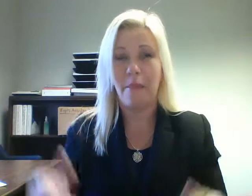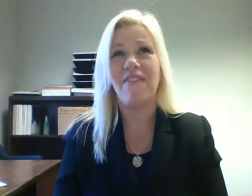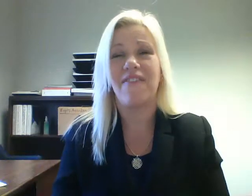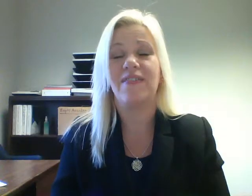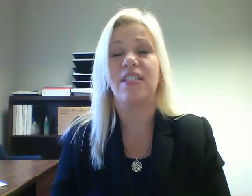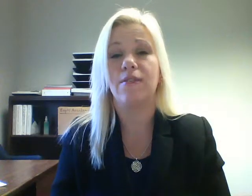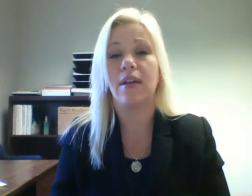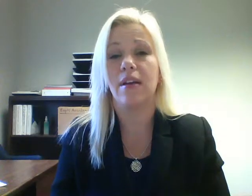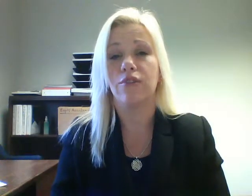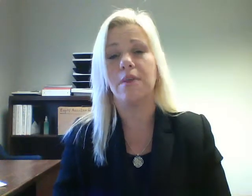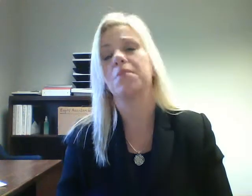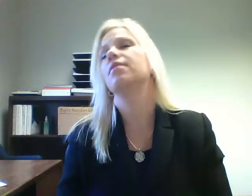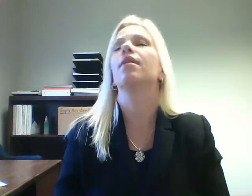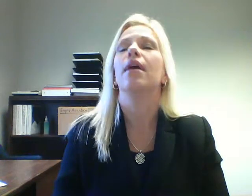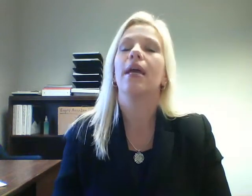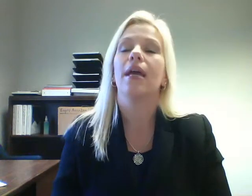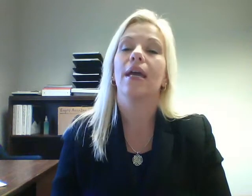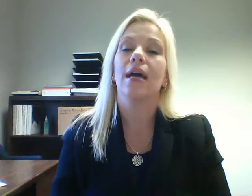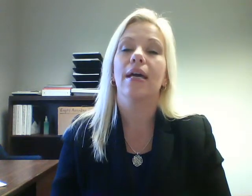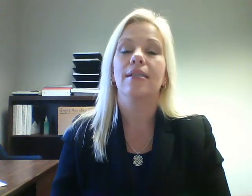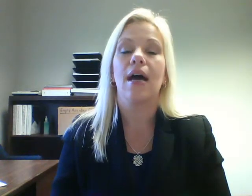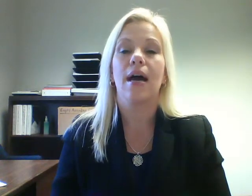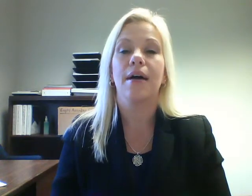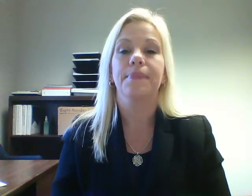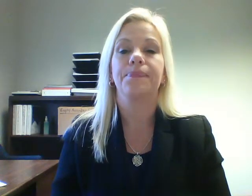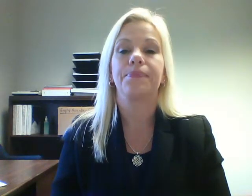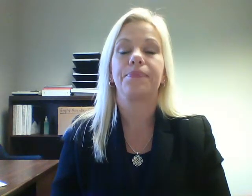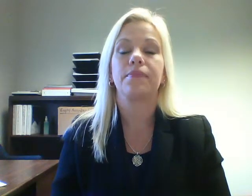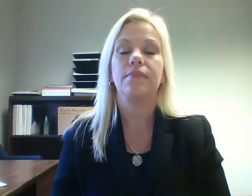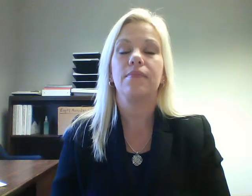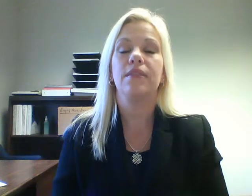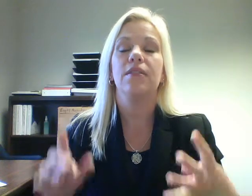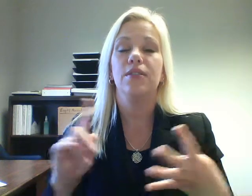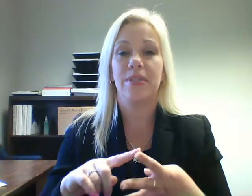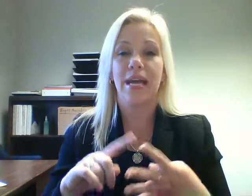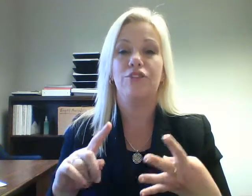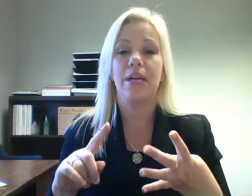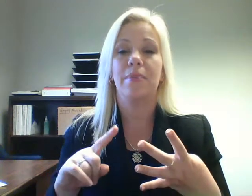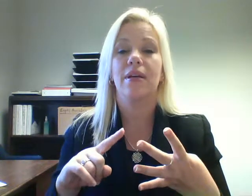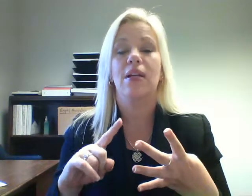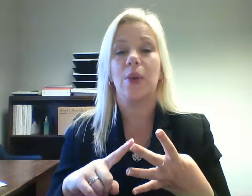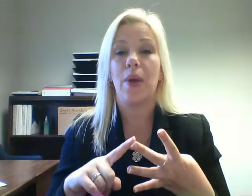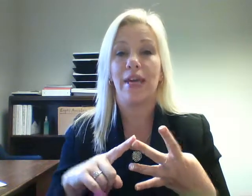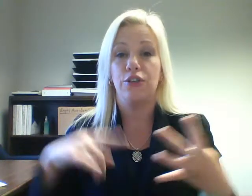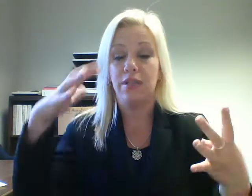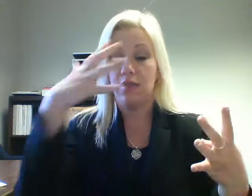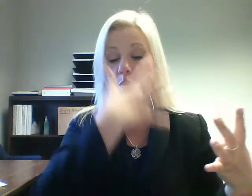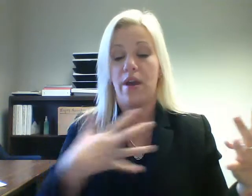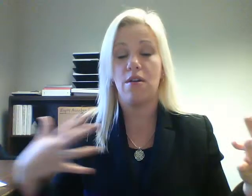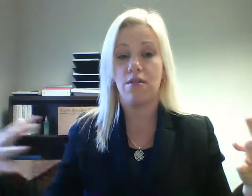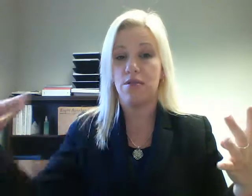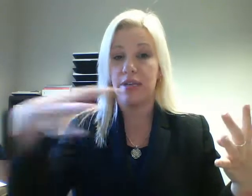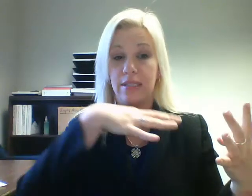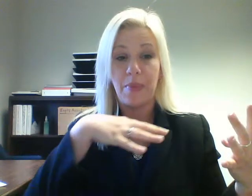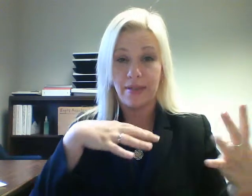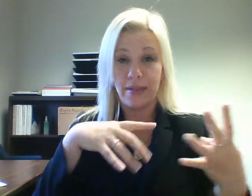about 50 different hand shapes, and so it's hand shape, location, where in space is